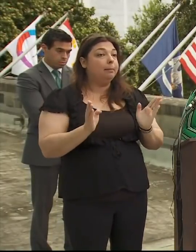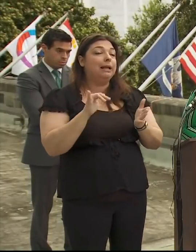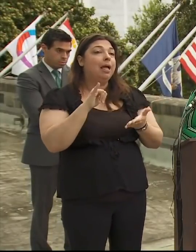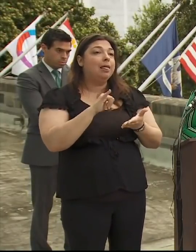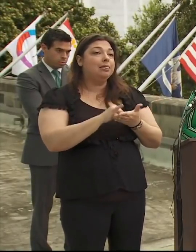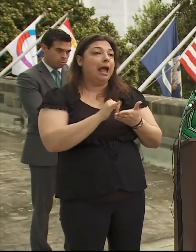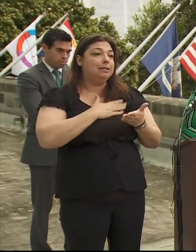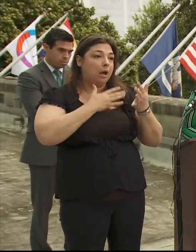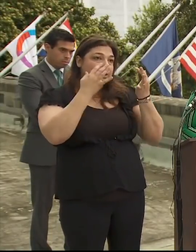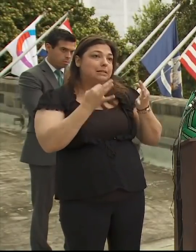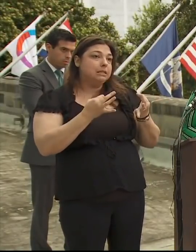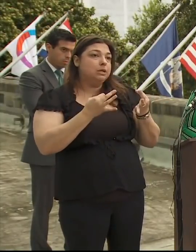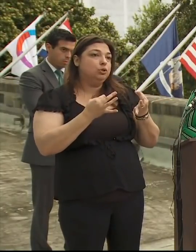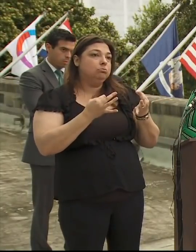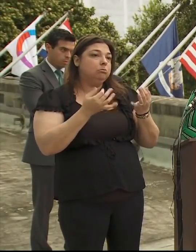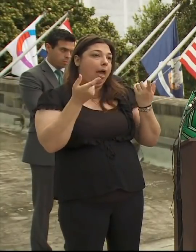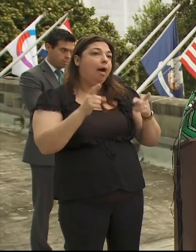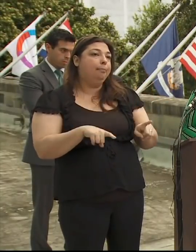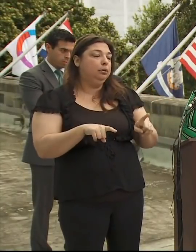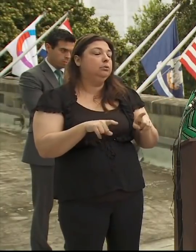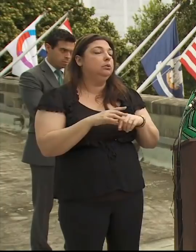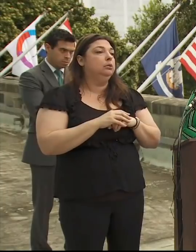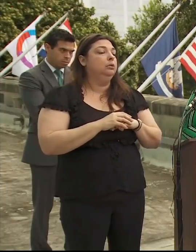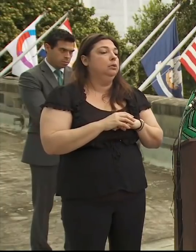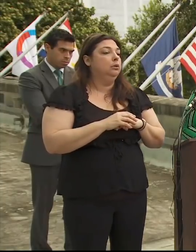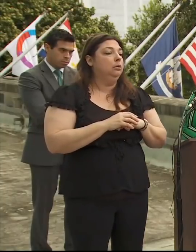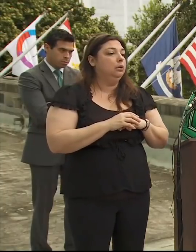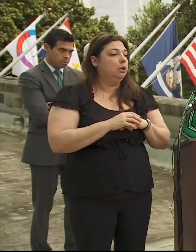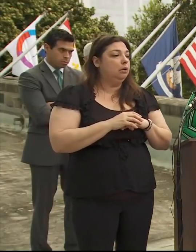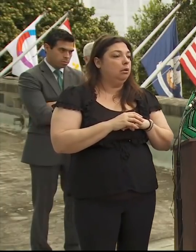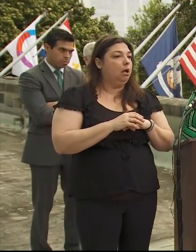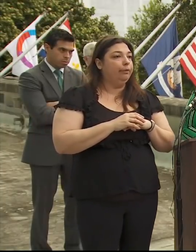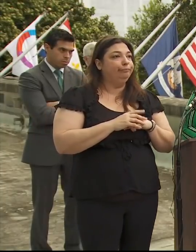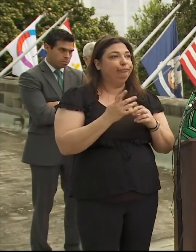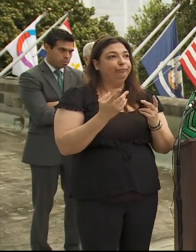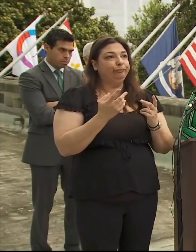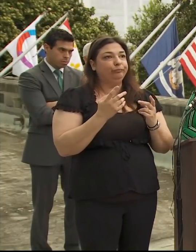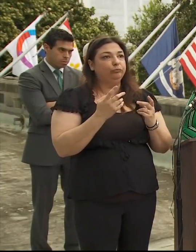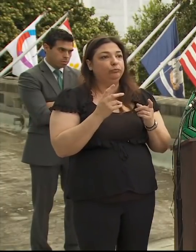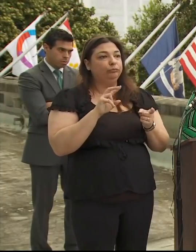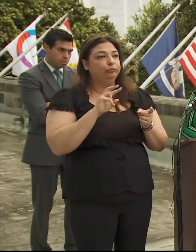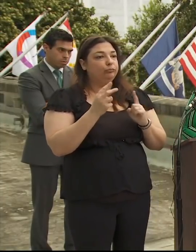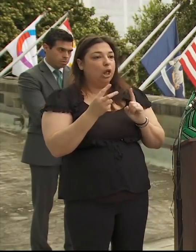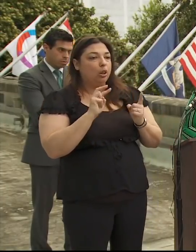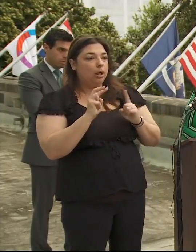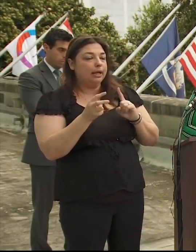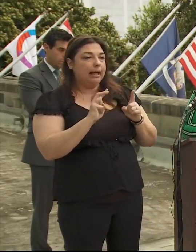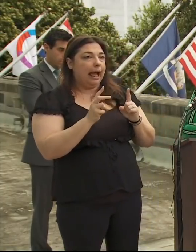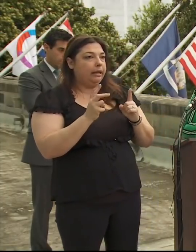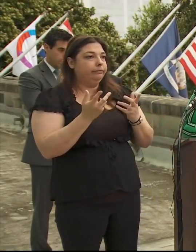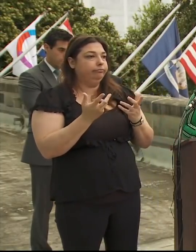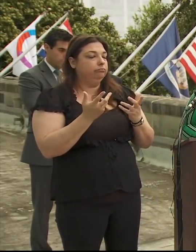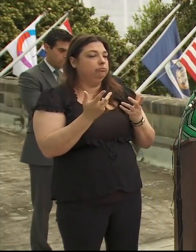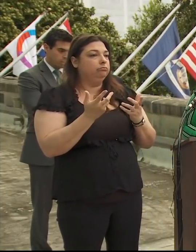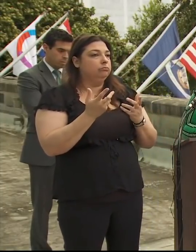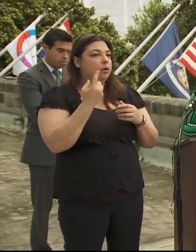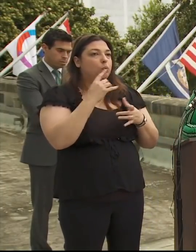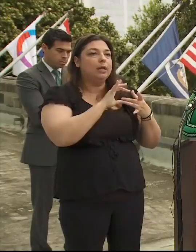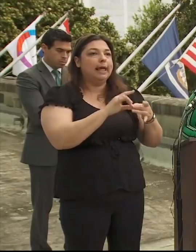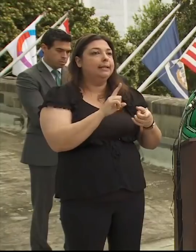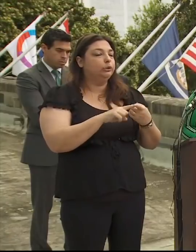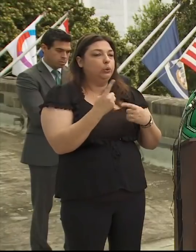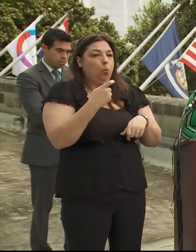that's where our decisions will be made. Looking at the end of the day, the bottom line, even as it relates